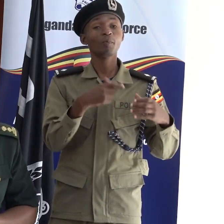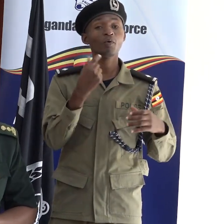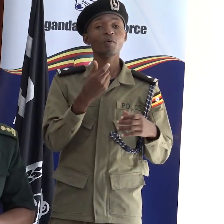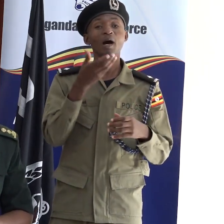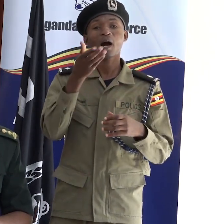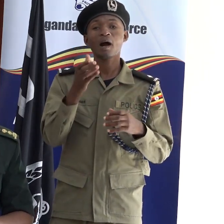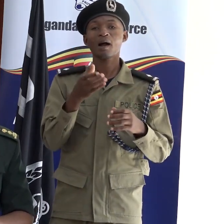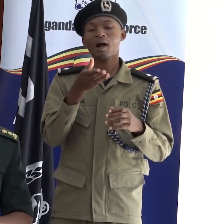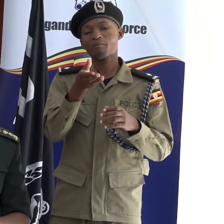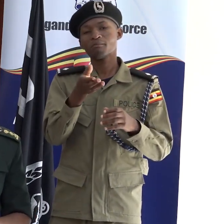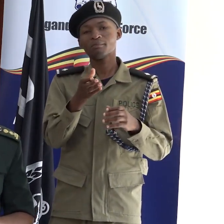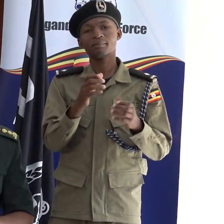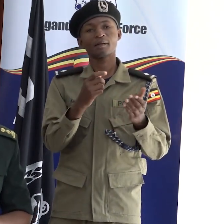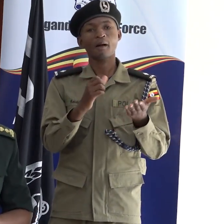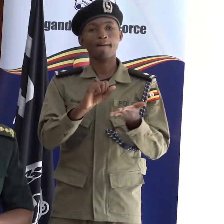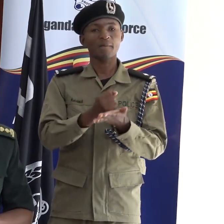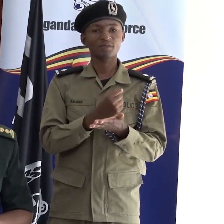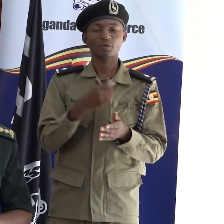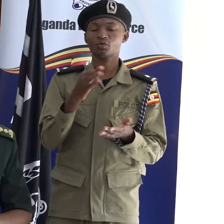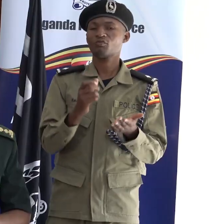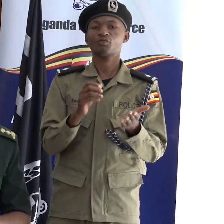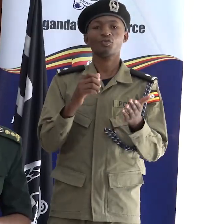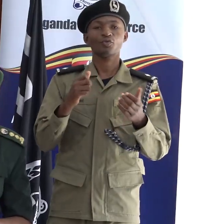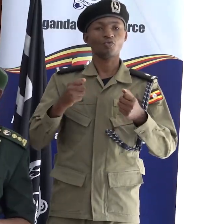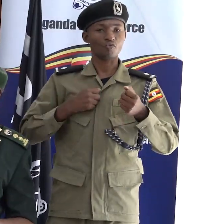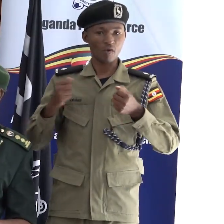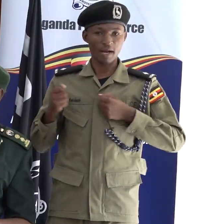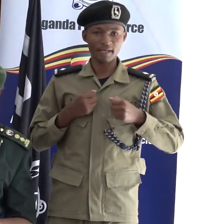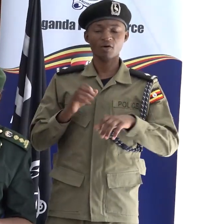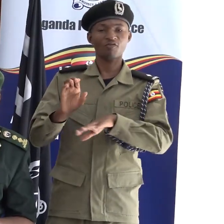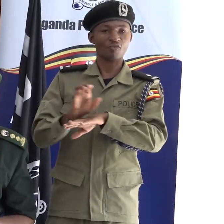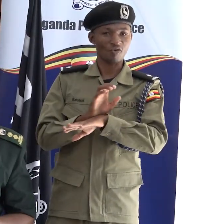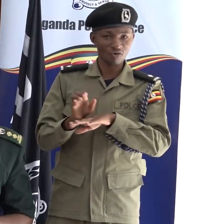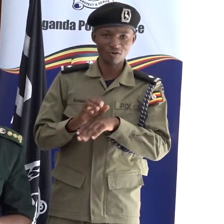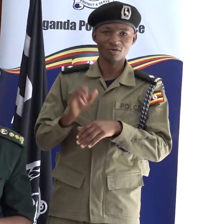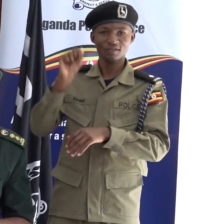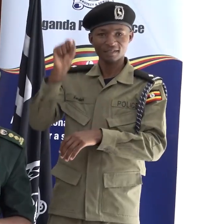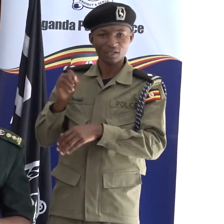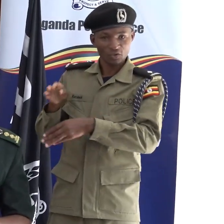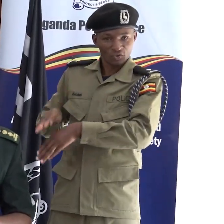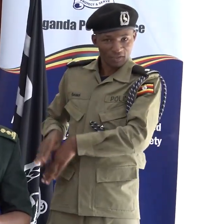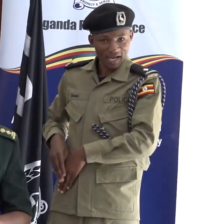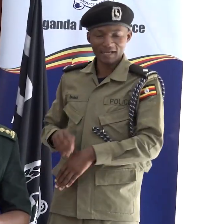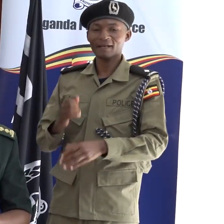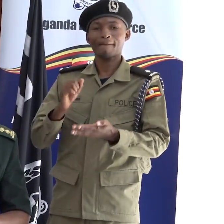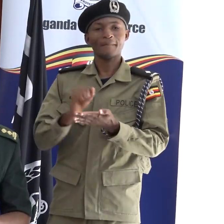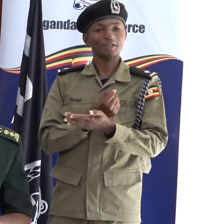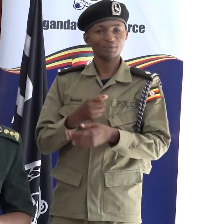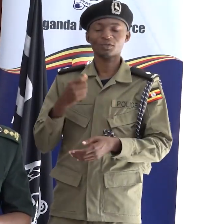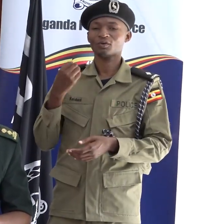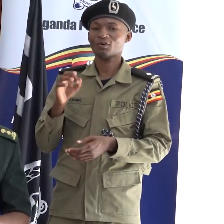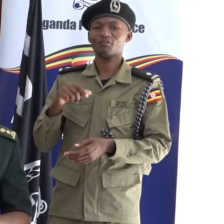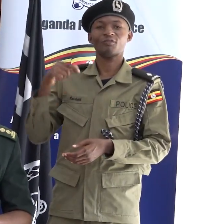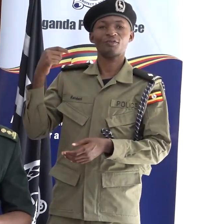of Rwanda, passports of Congo, passports of South Sudan, passports of Kenya. We are not